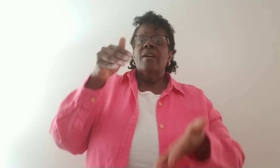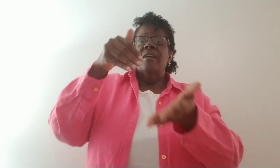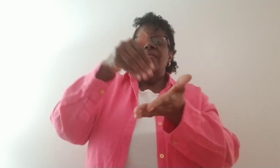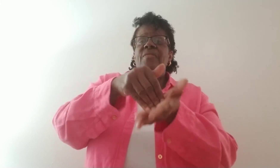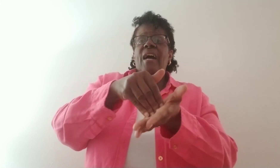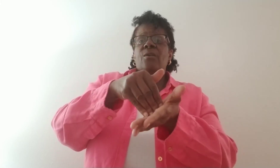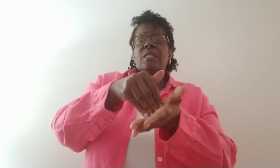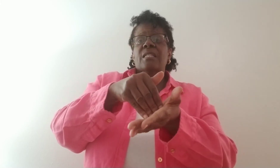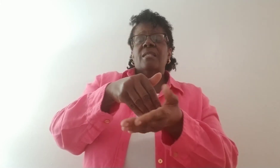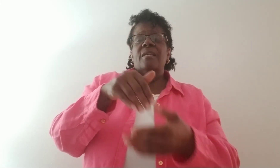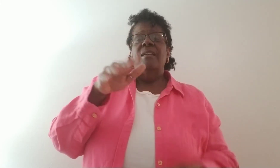4,000,